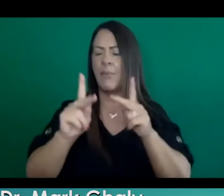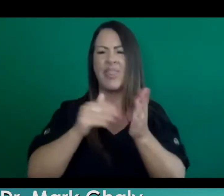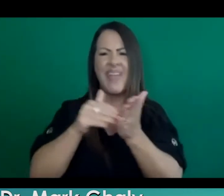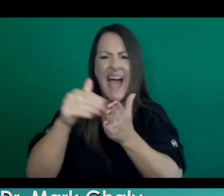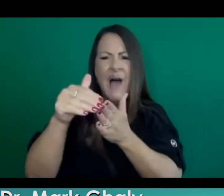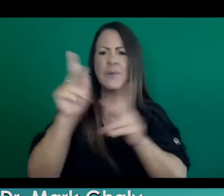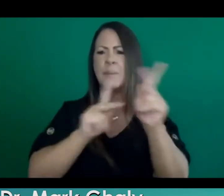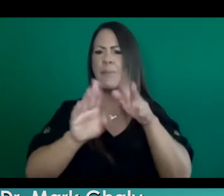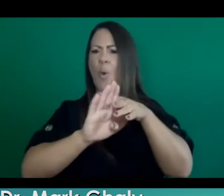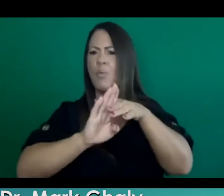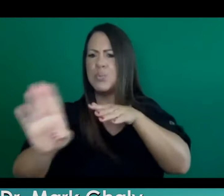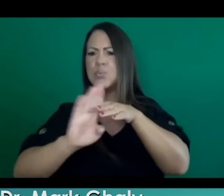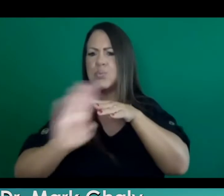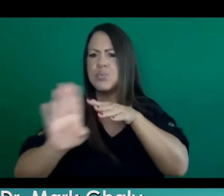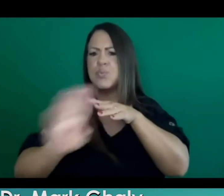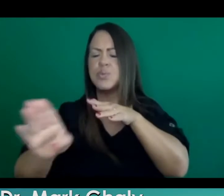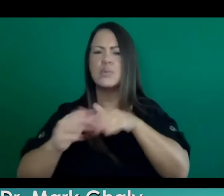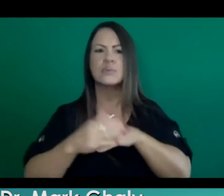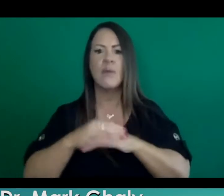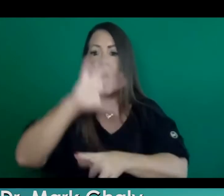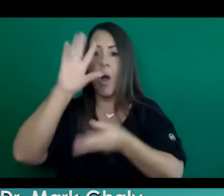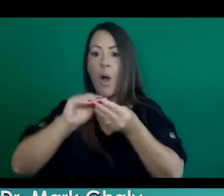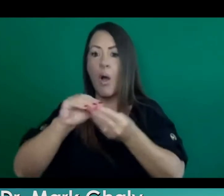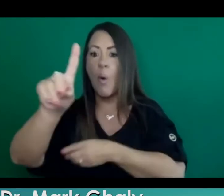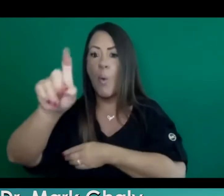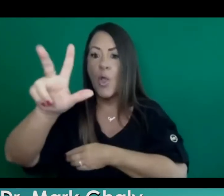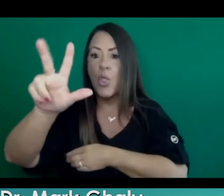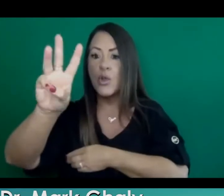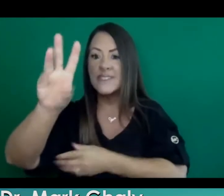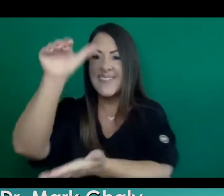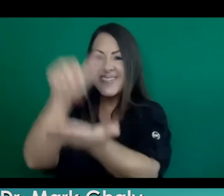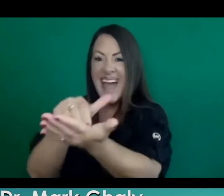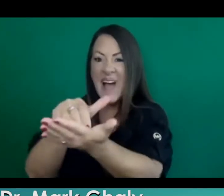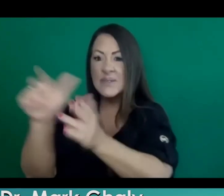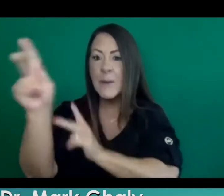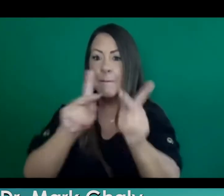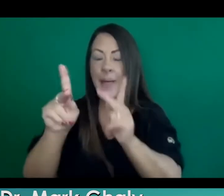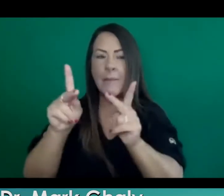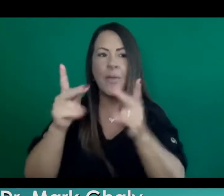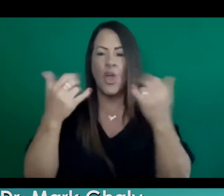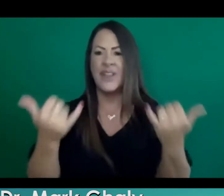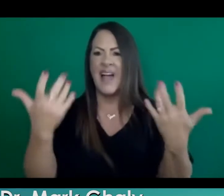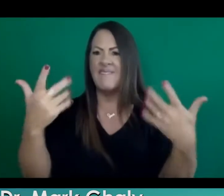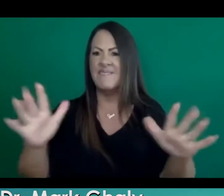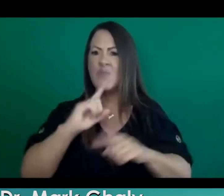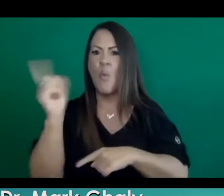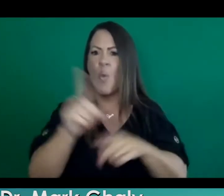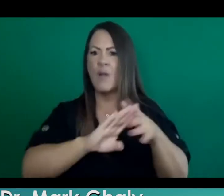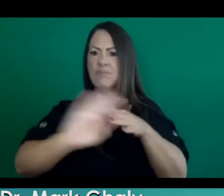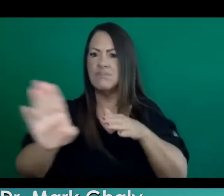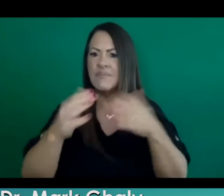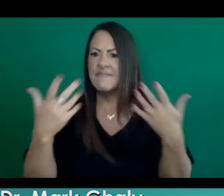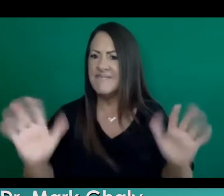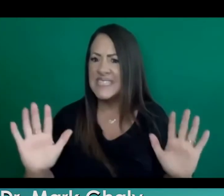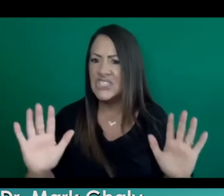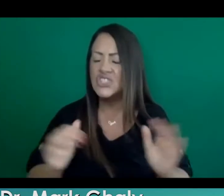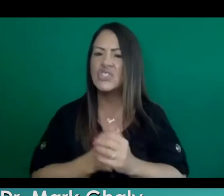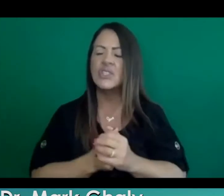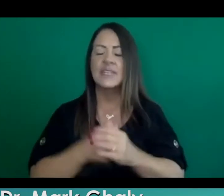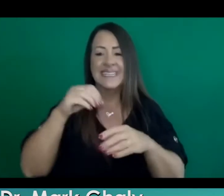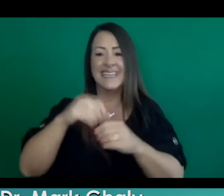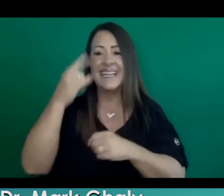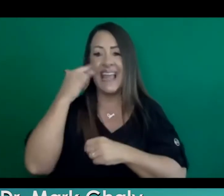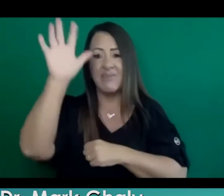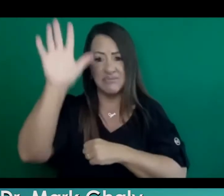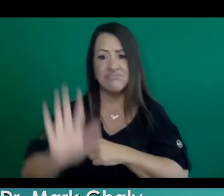Currently, 136,000 Californians are under an evacuation order in many parts of the state. Of